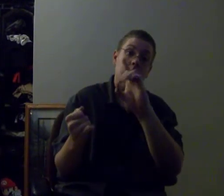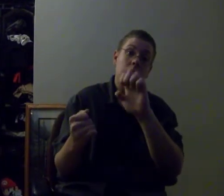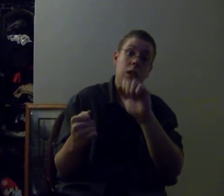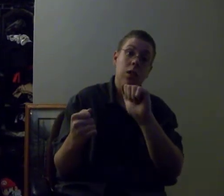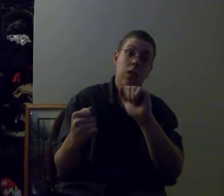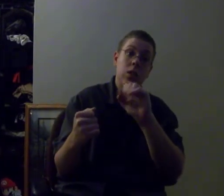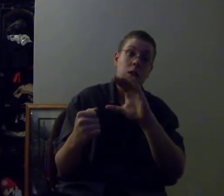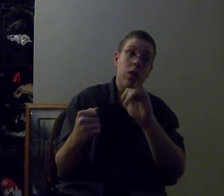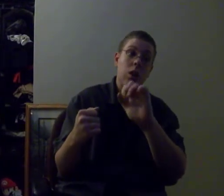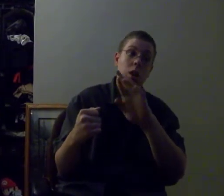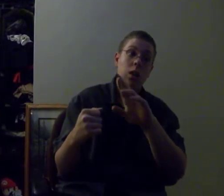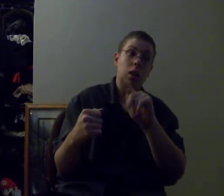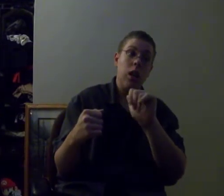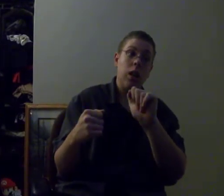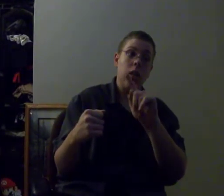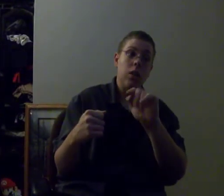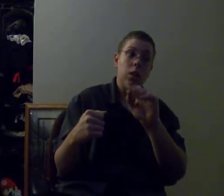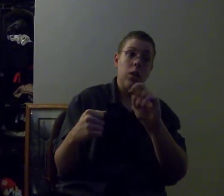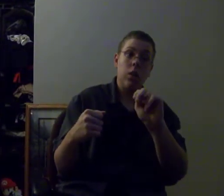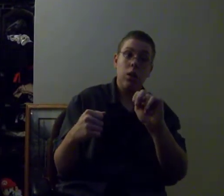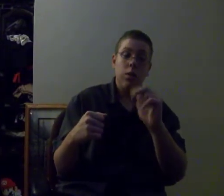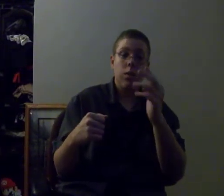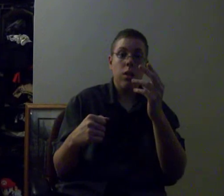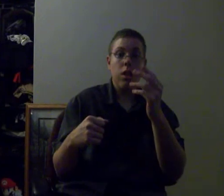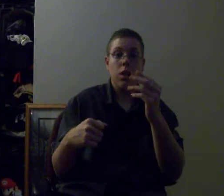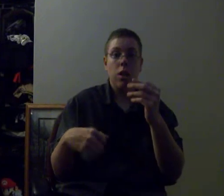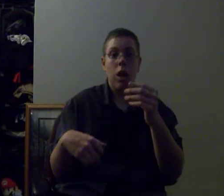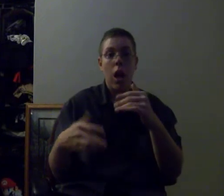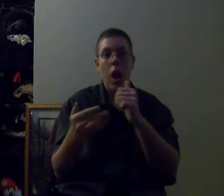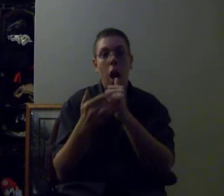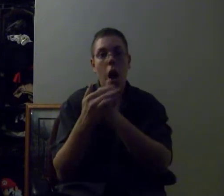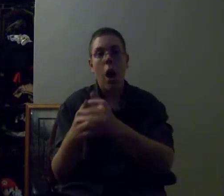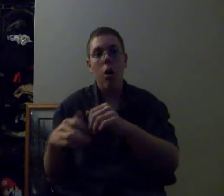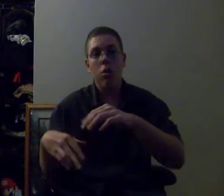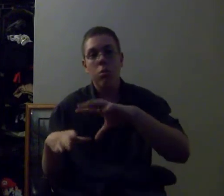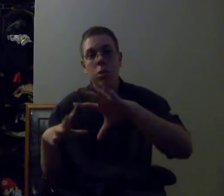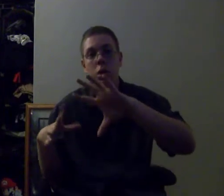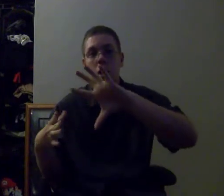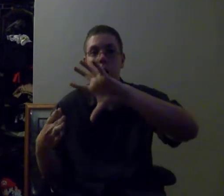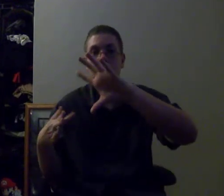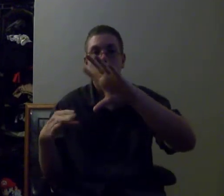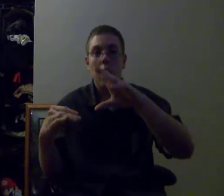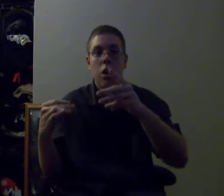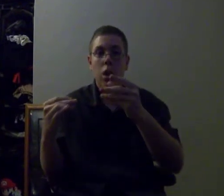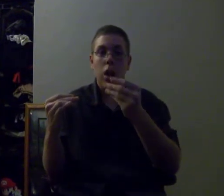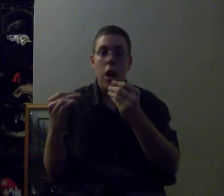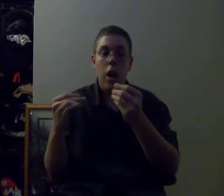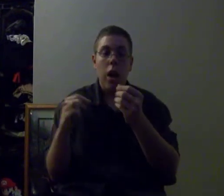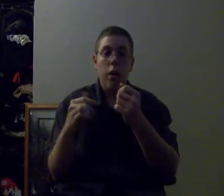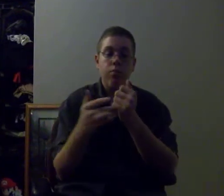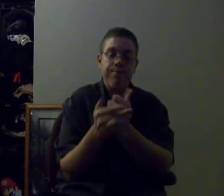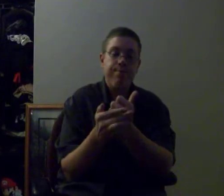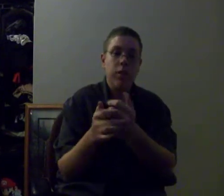different sources into one cohesive piece at the end. So it's sort of like writing a little literature review, if you